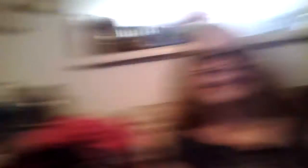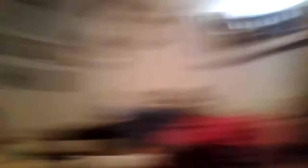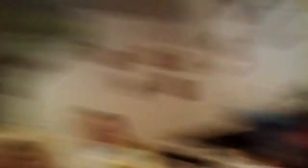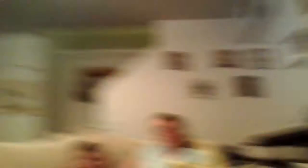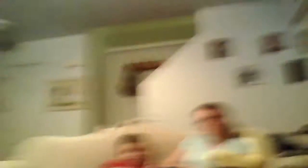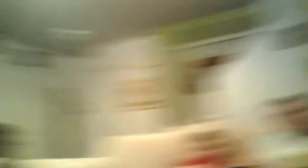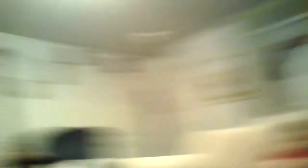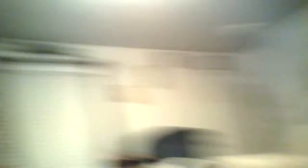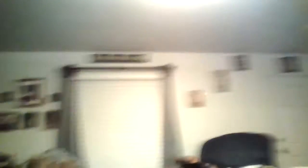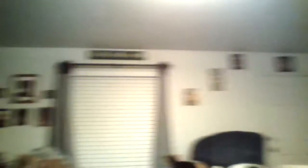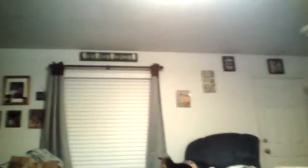Look at the camera.